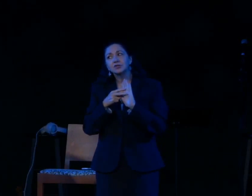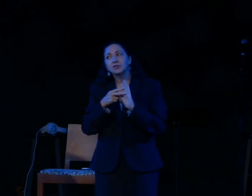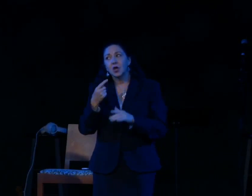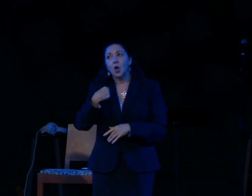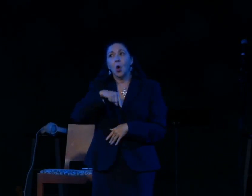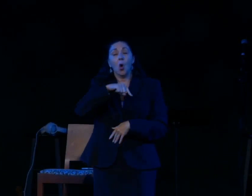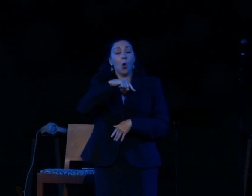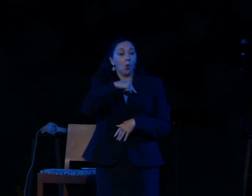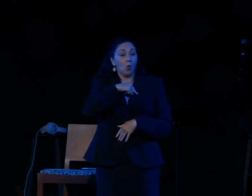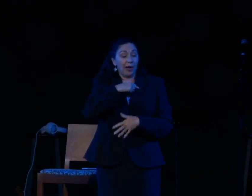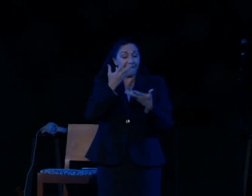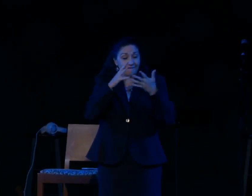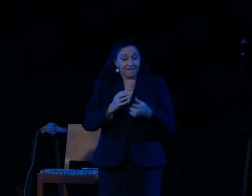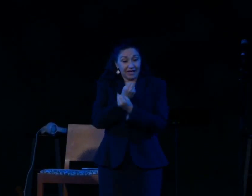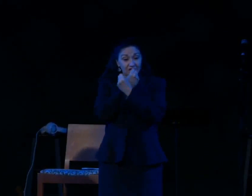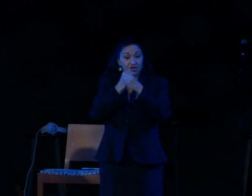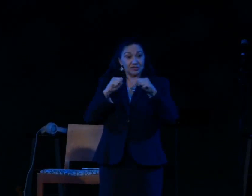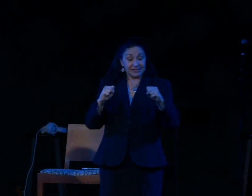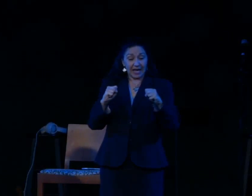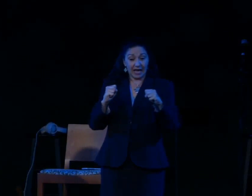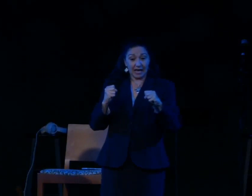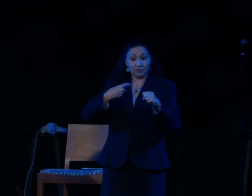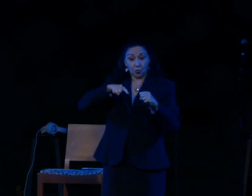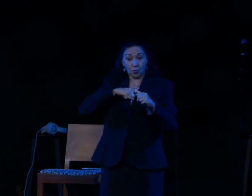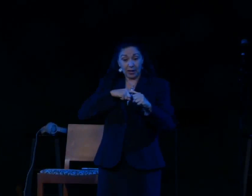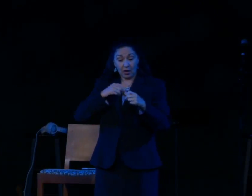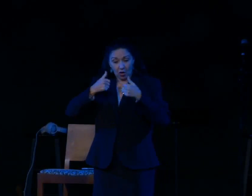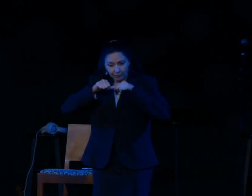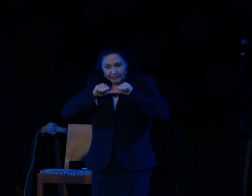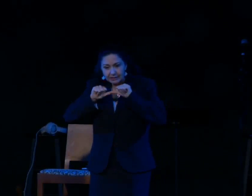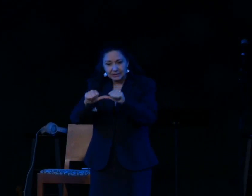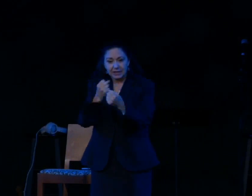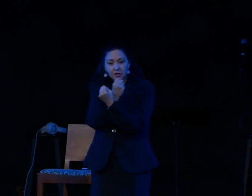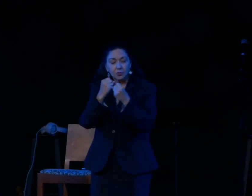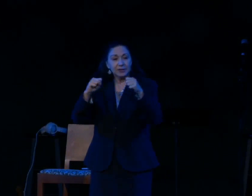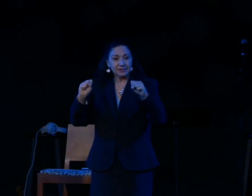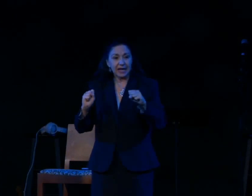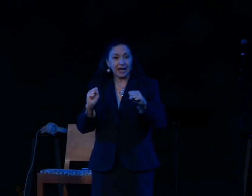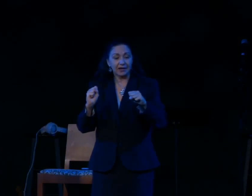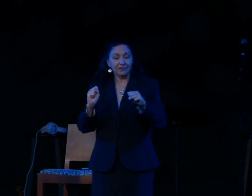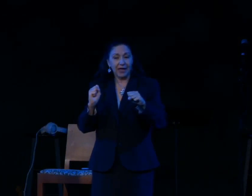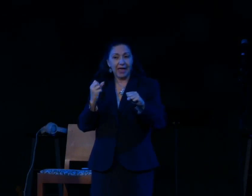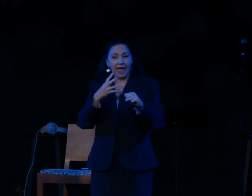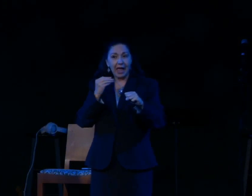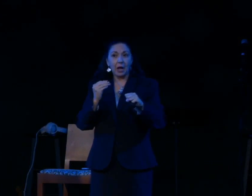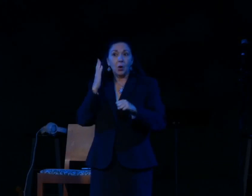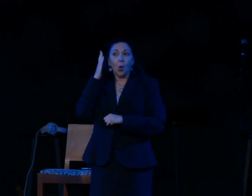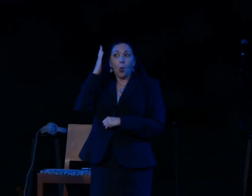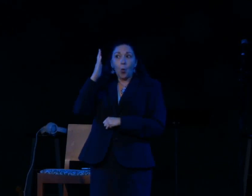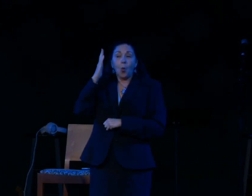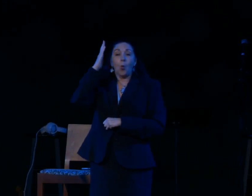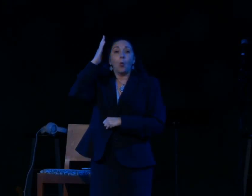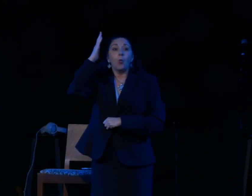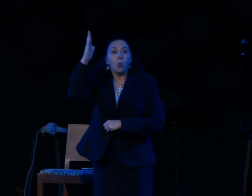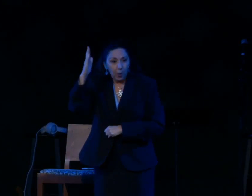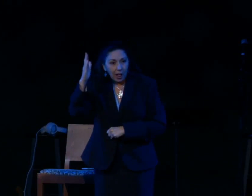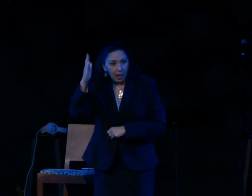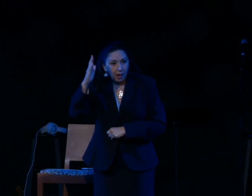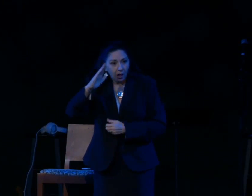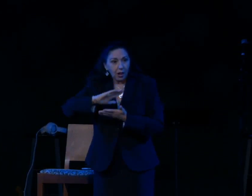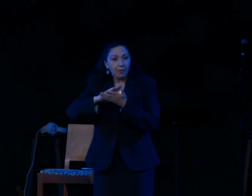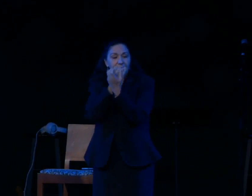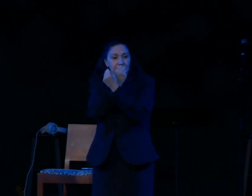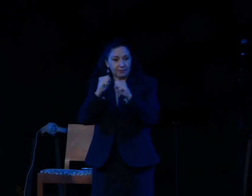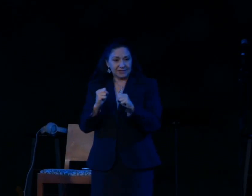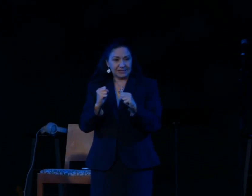been saved, we are being saved, and we will be saved. That we believe